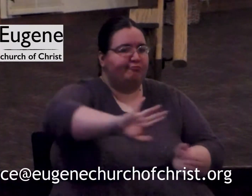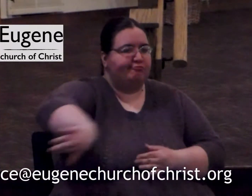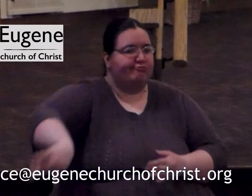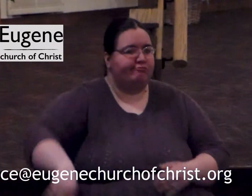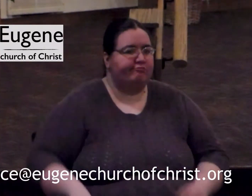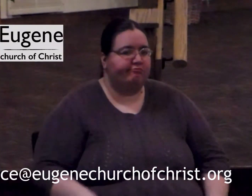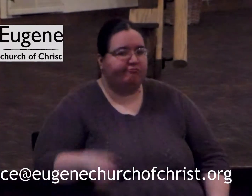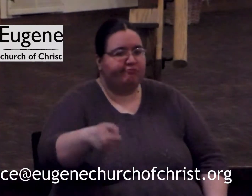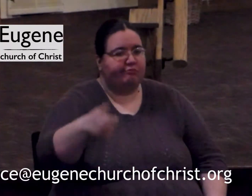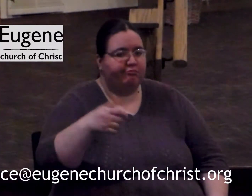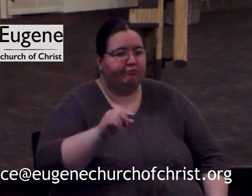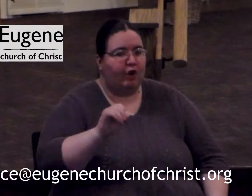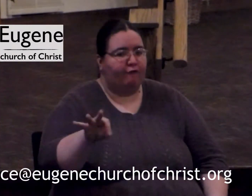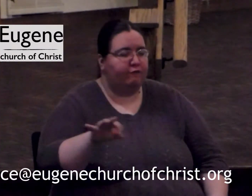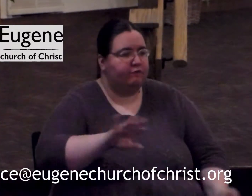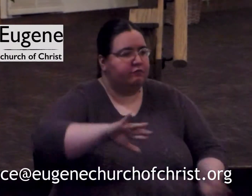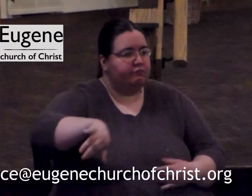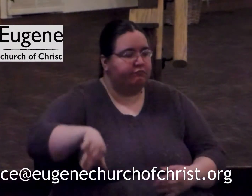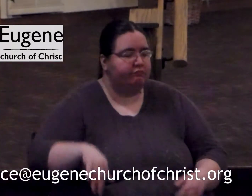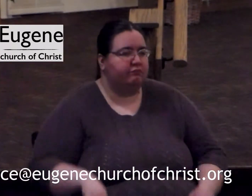I'm going to stop listening. I'm going to turn to another channel.